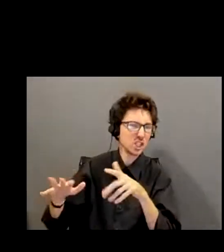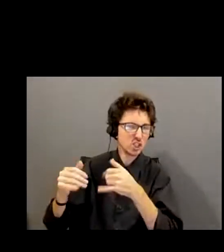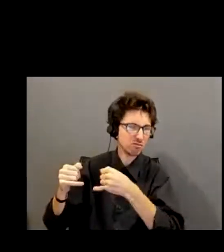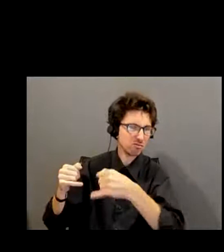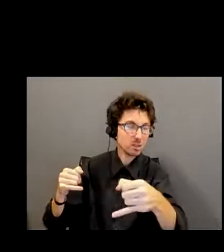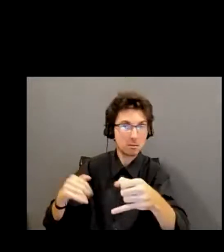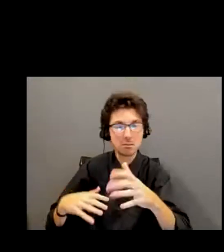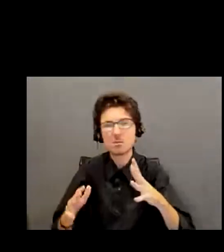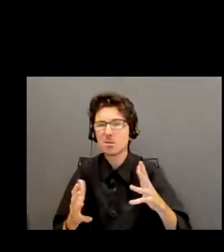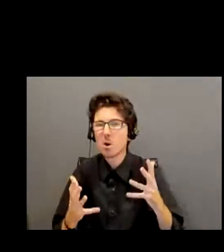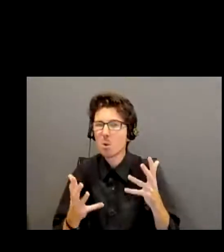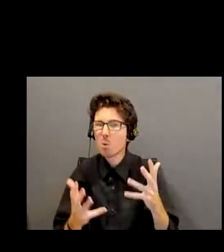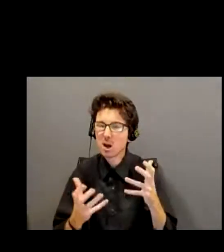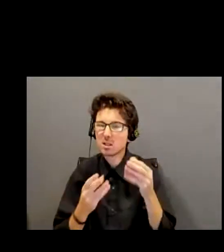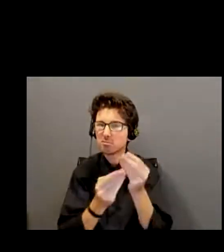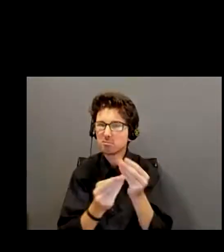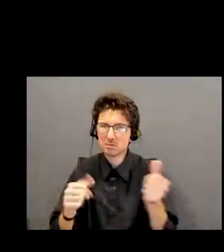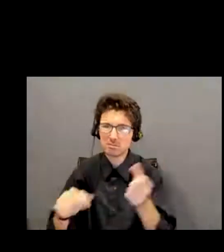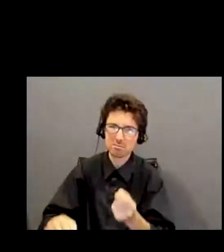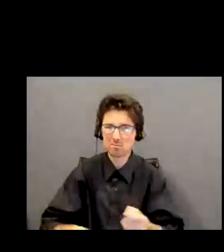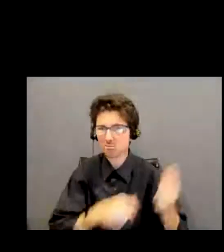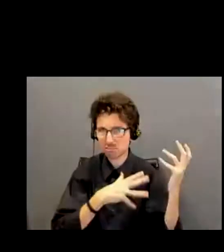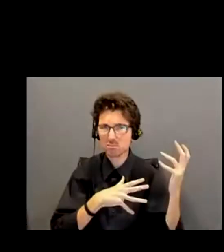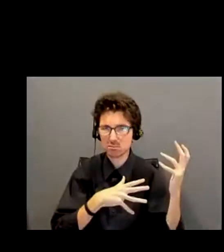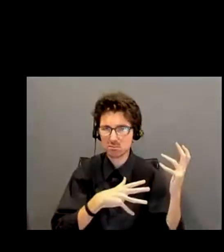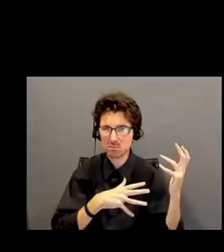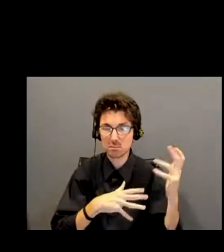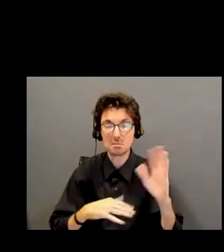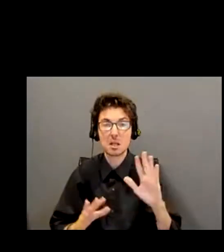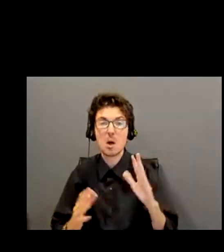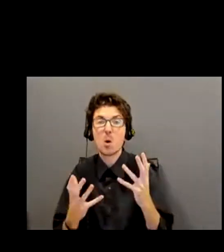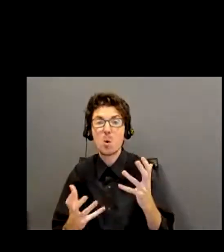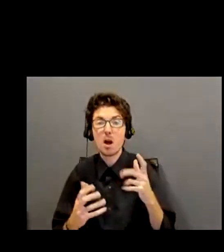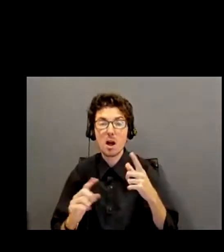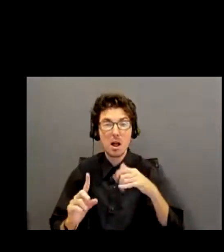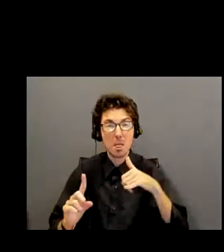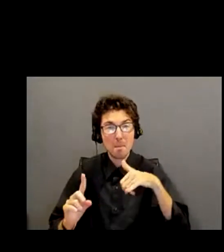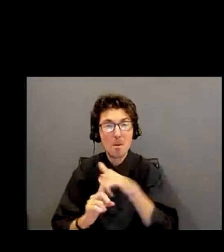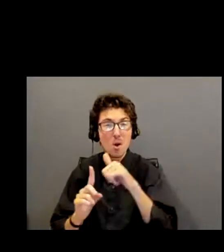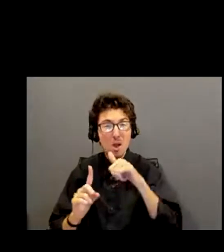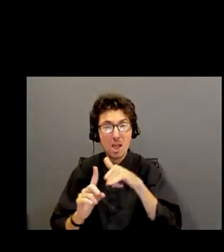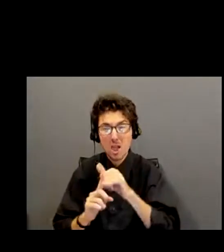with disabilities will not be in any way bullied, humiliated, or